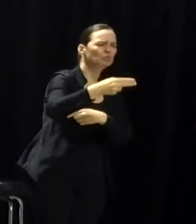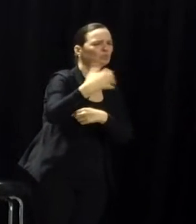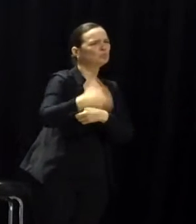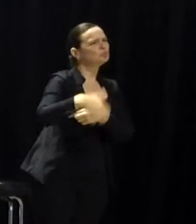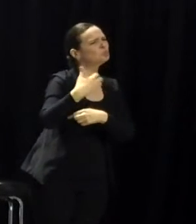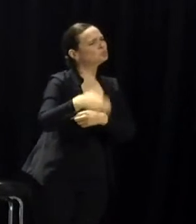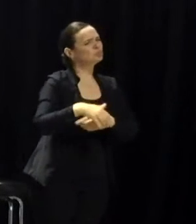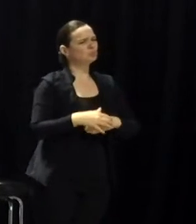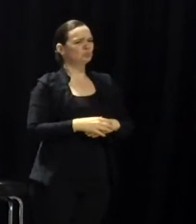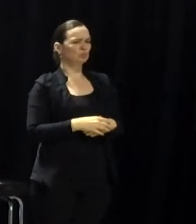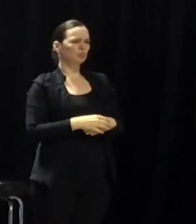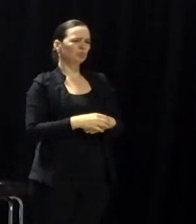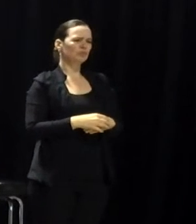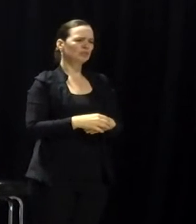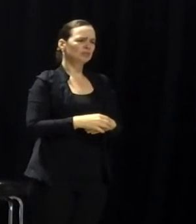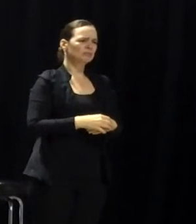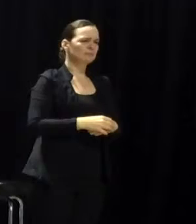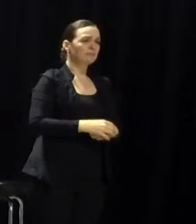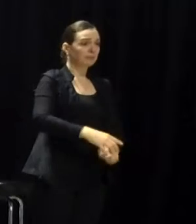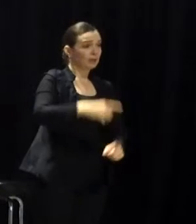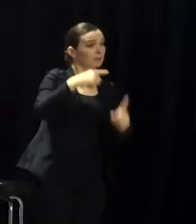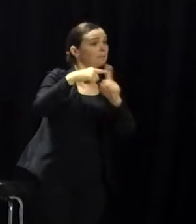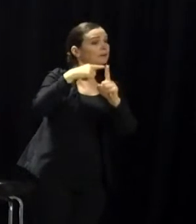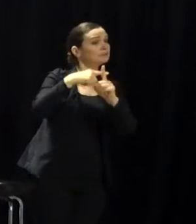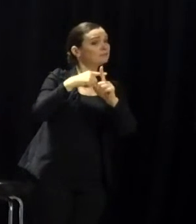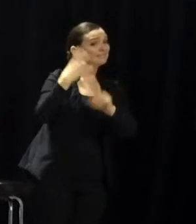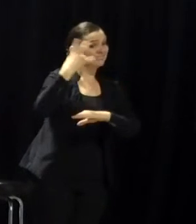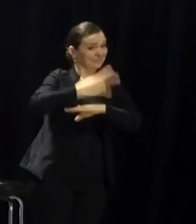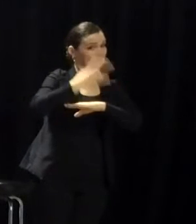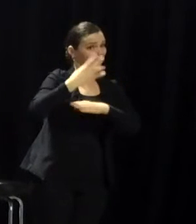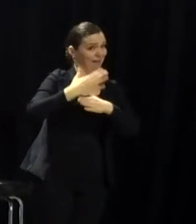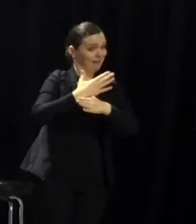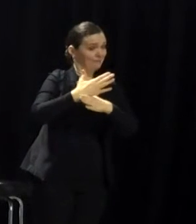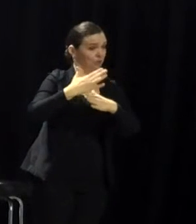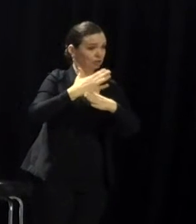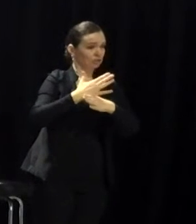Looking at our positive rate, 7-day average, 7.8%.